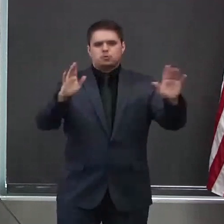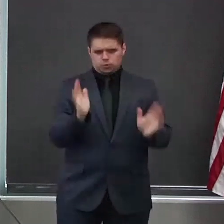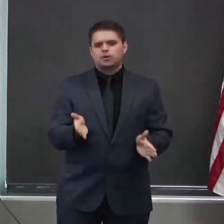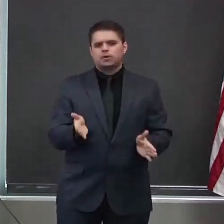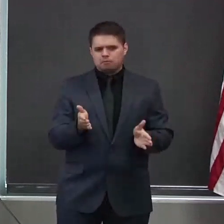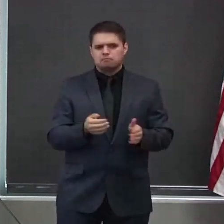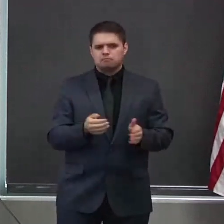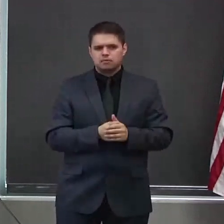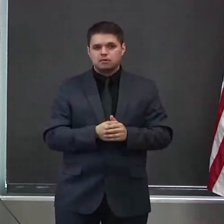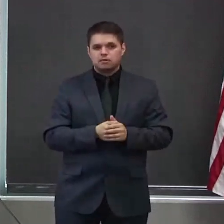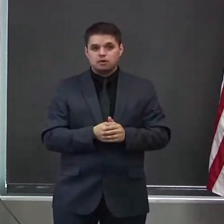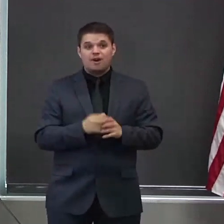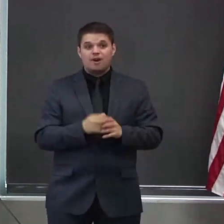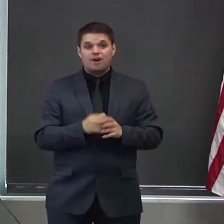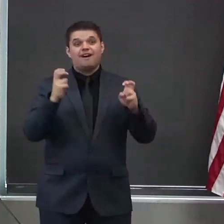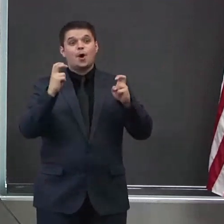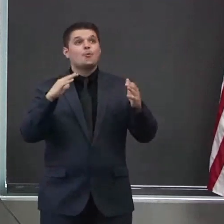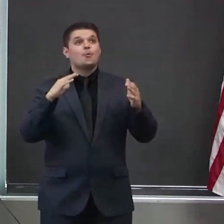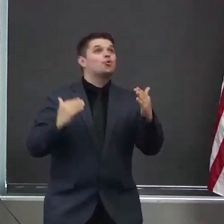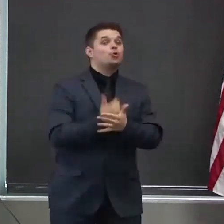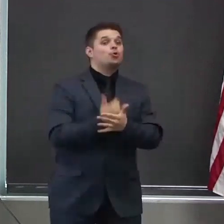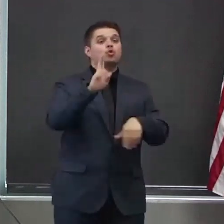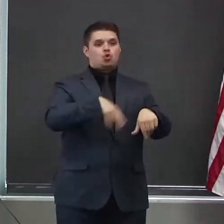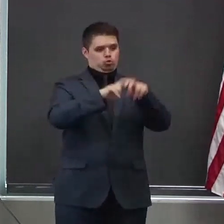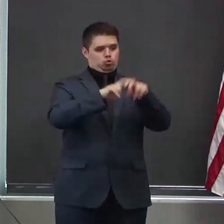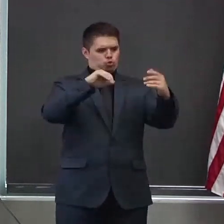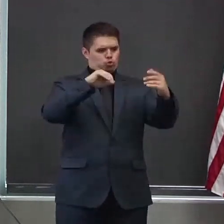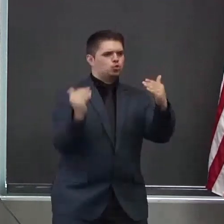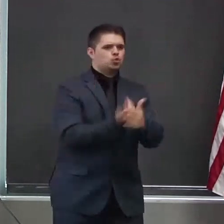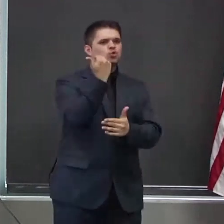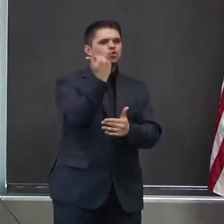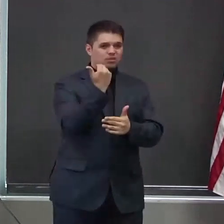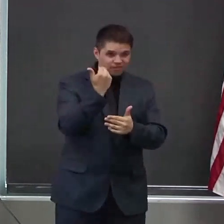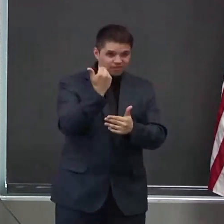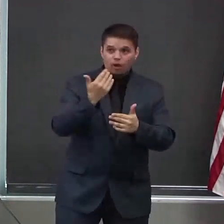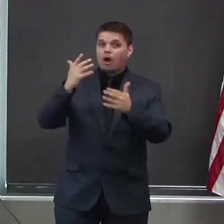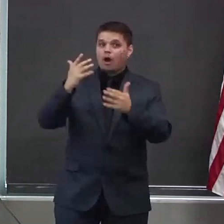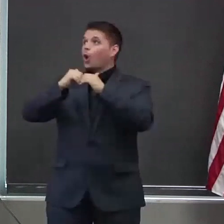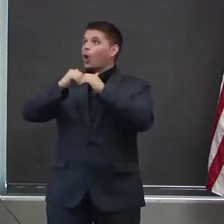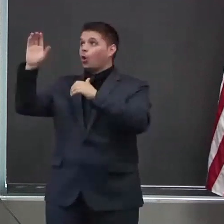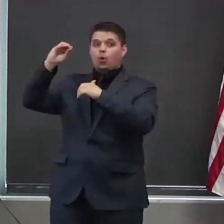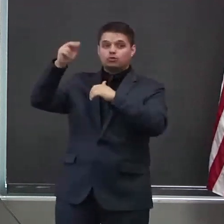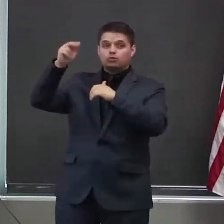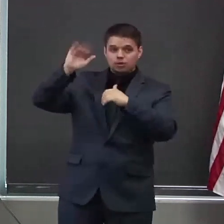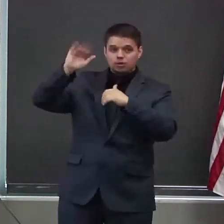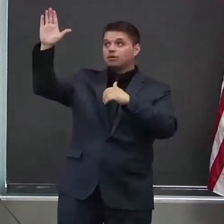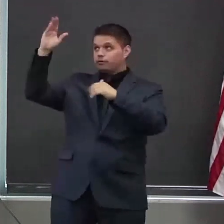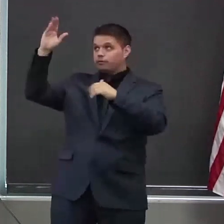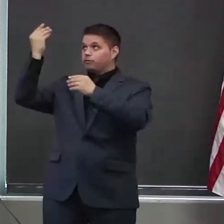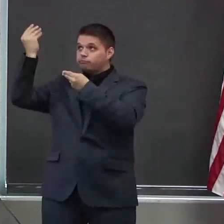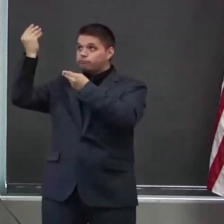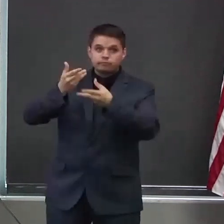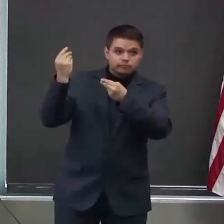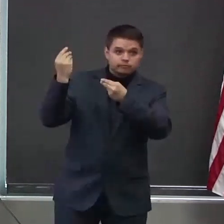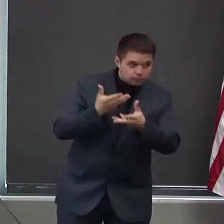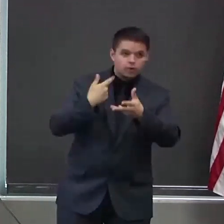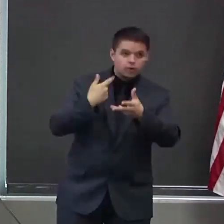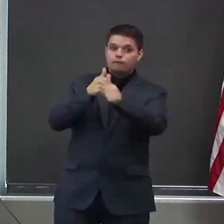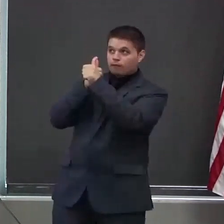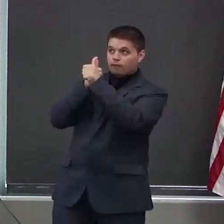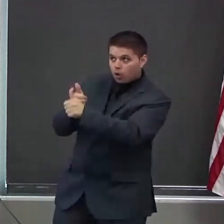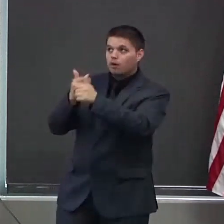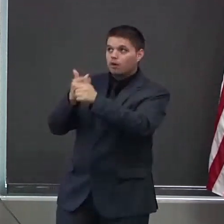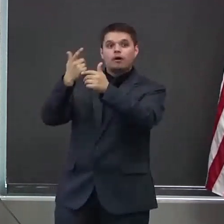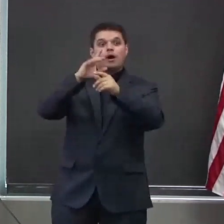for the Department of Education, for the Oregon Health Authority, for our school boards, for our school principals and our teachers, that we need to